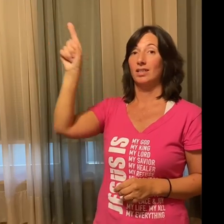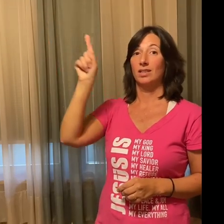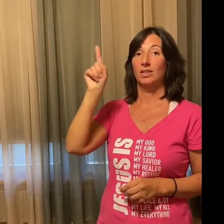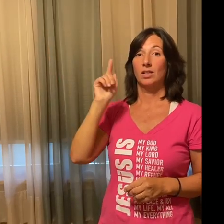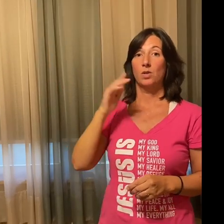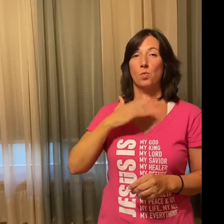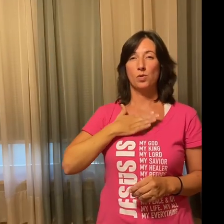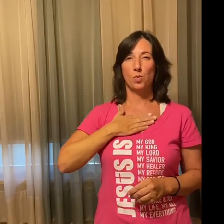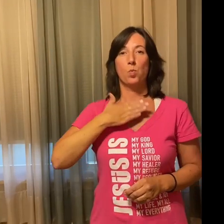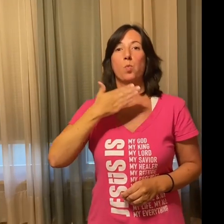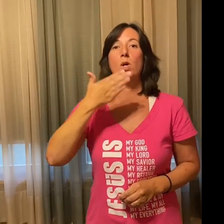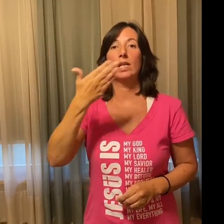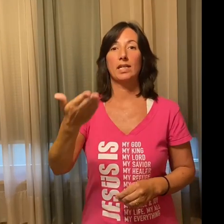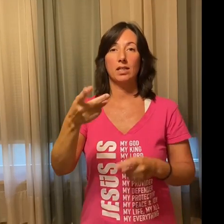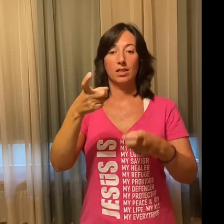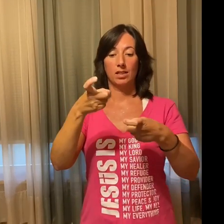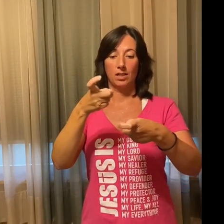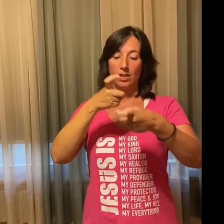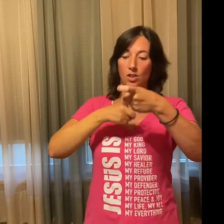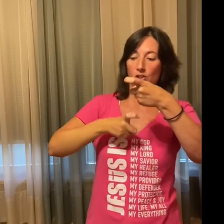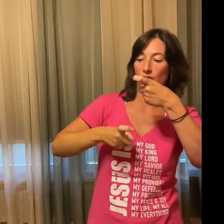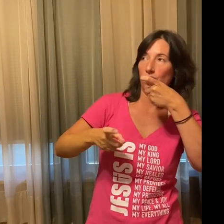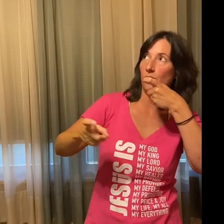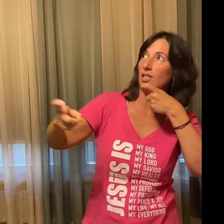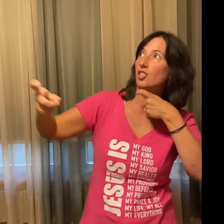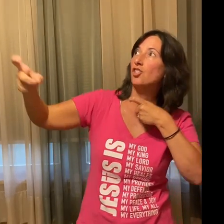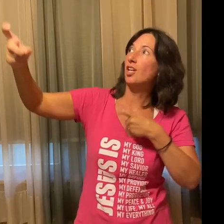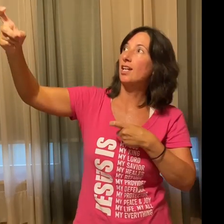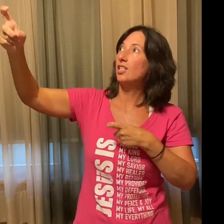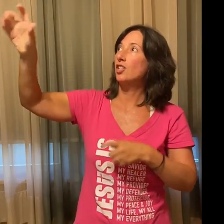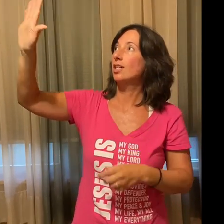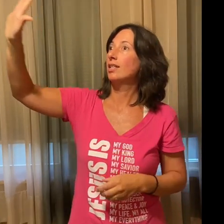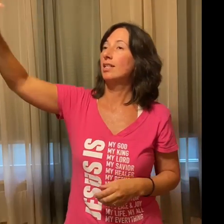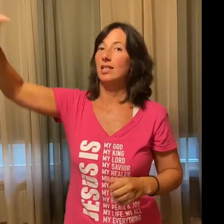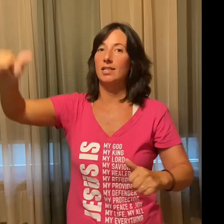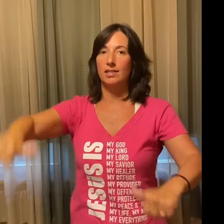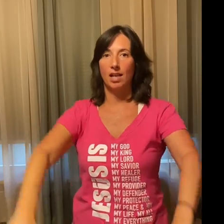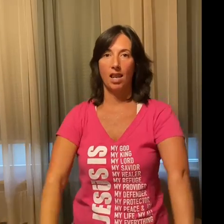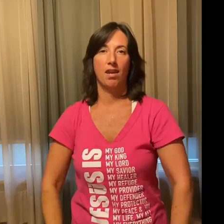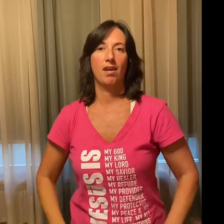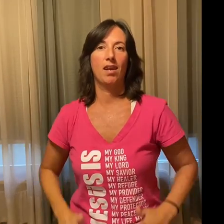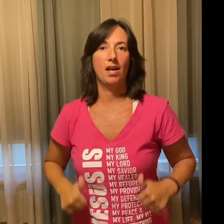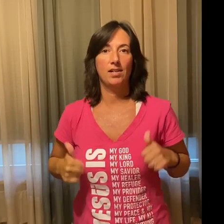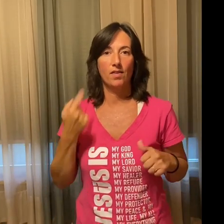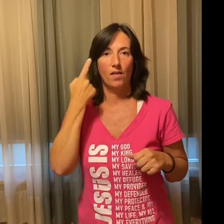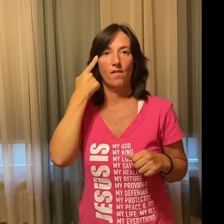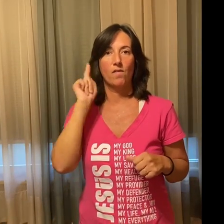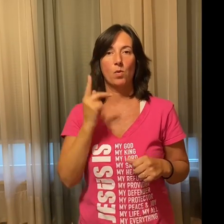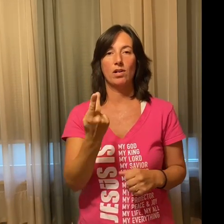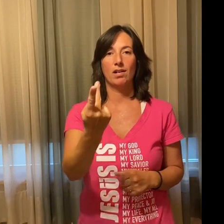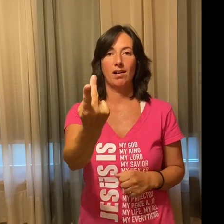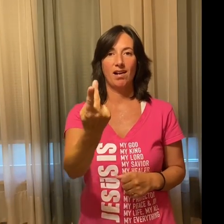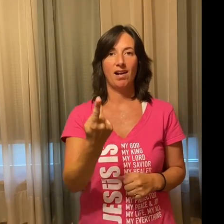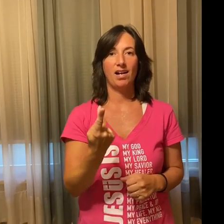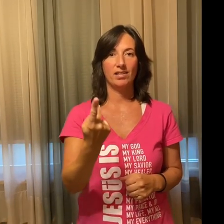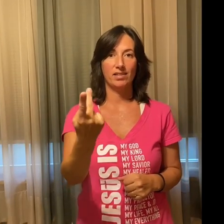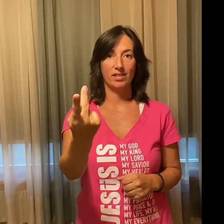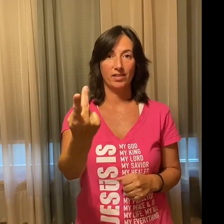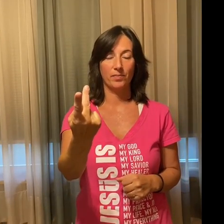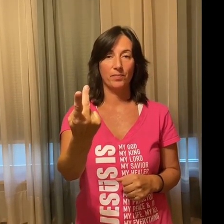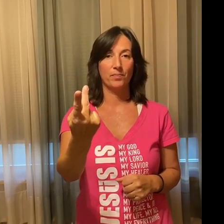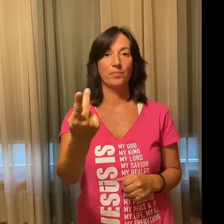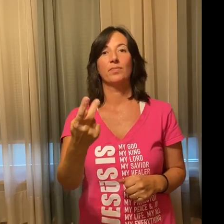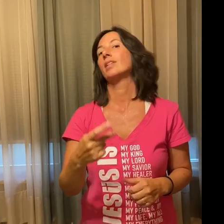he was willing to exchange his life for